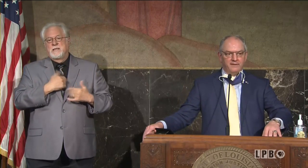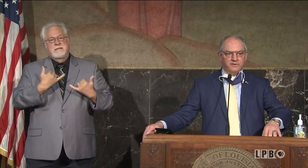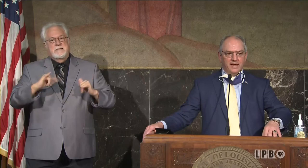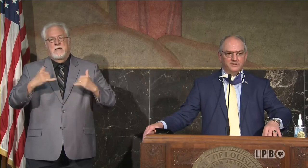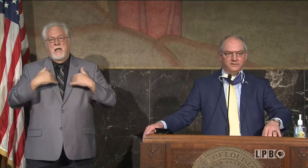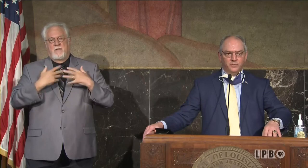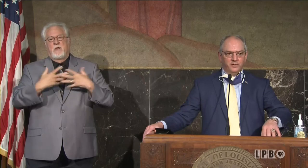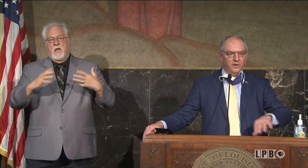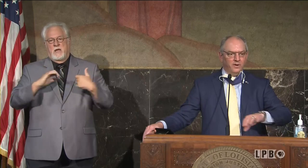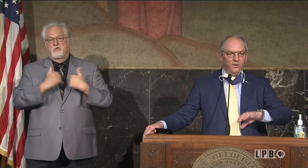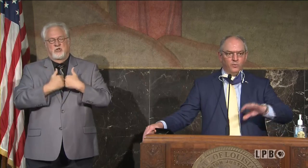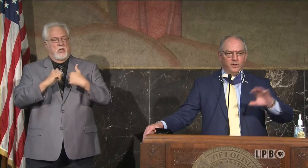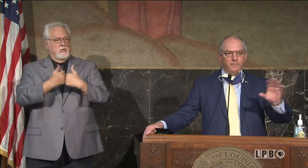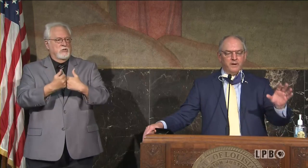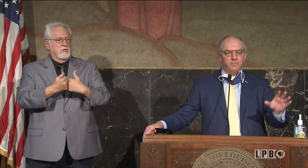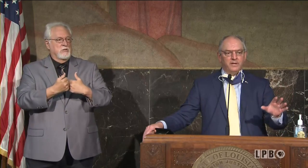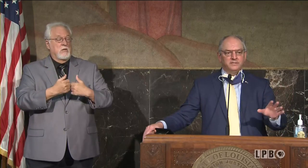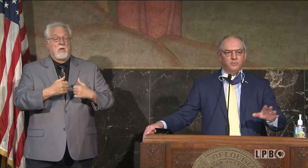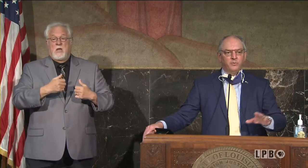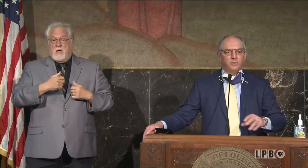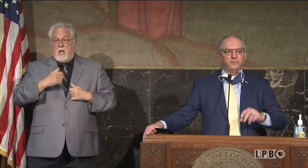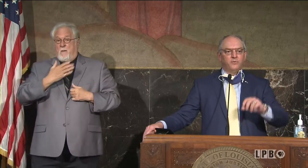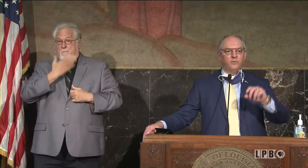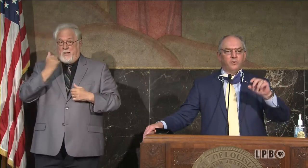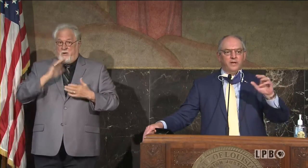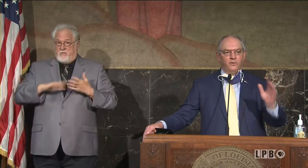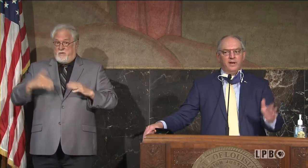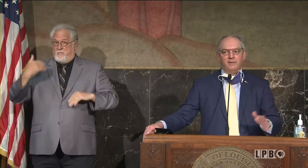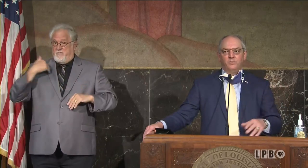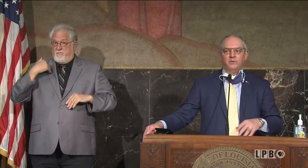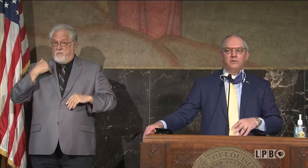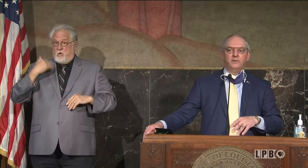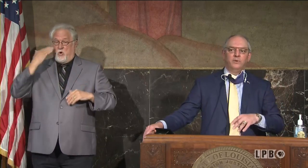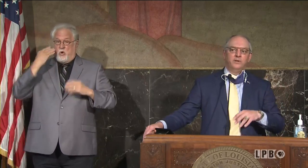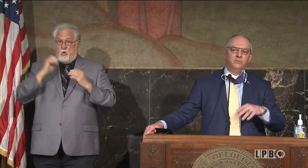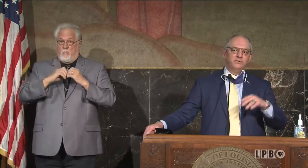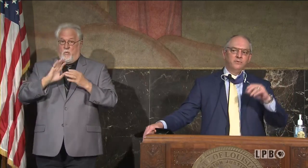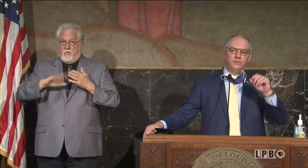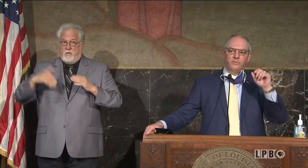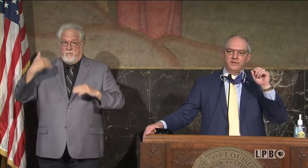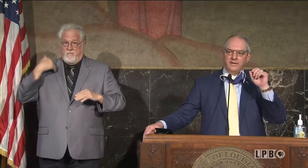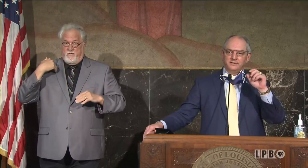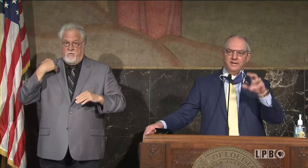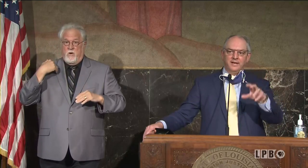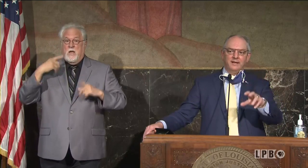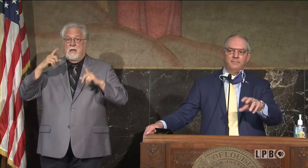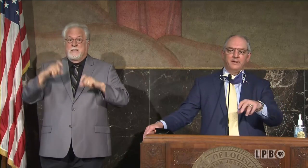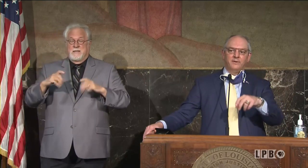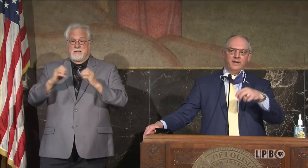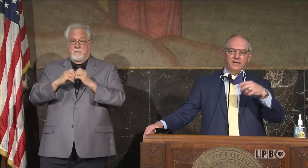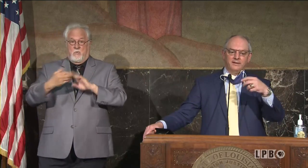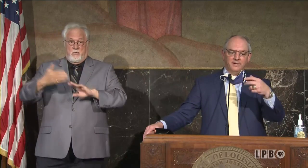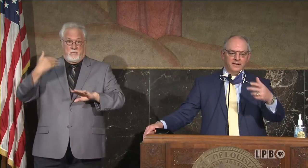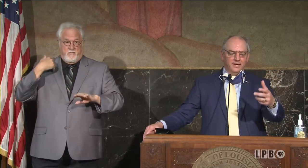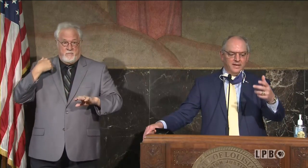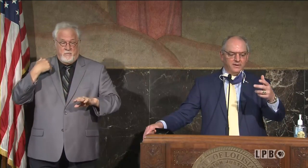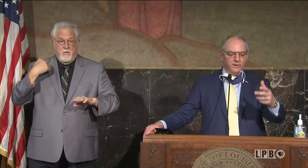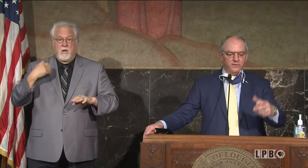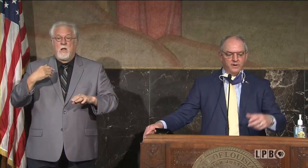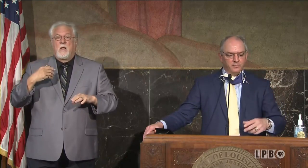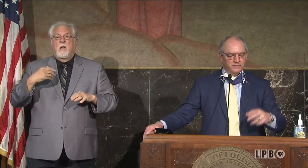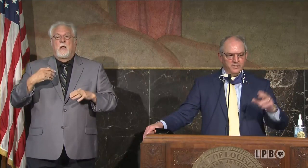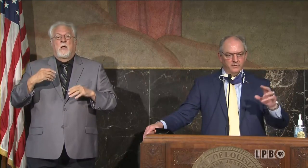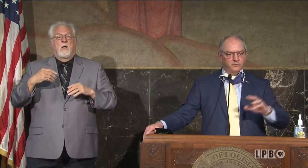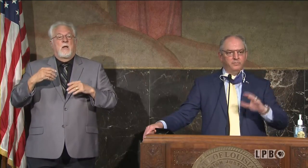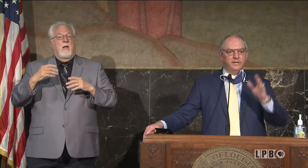a lot of challenges. We're in a better place than we were before. We know a lot more than we knew before. We're testing a lot better and in a lot